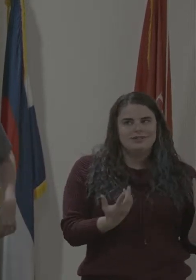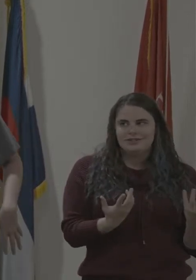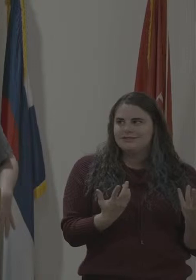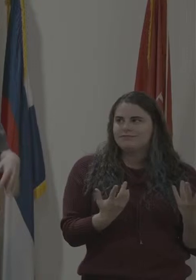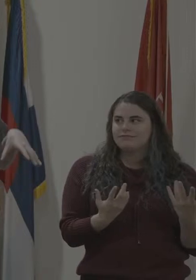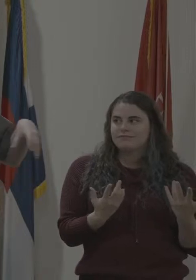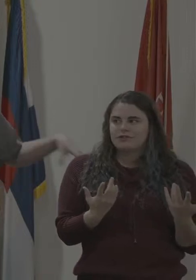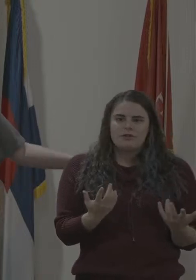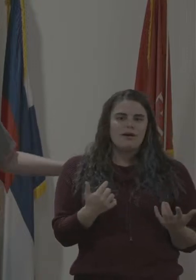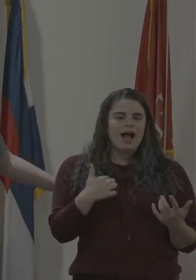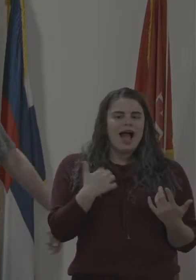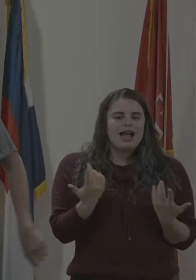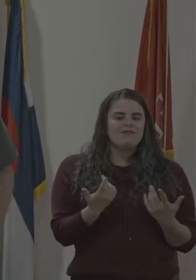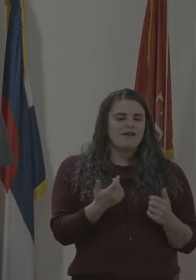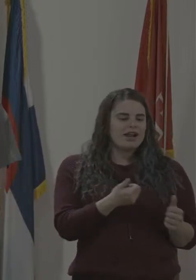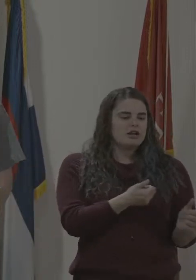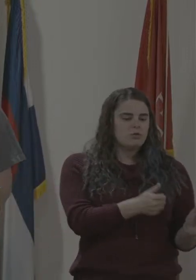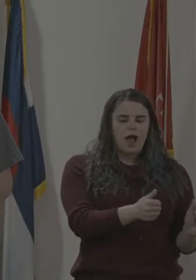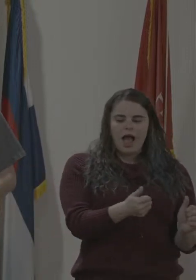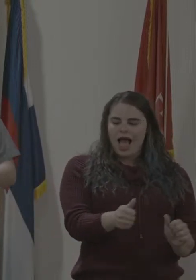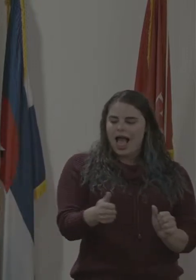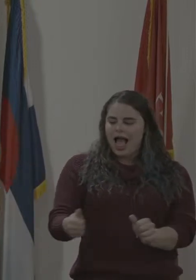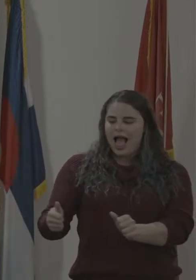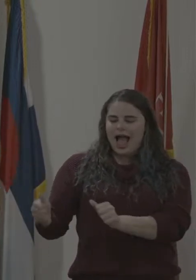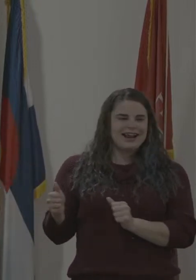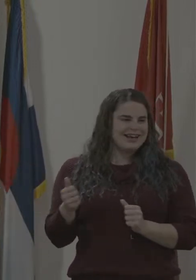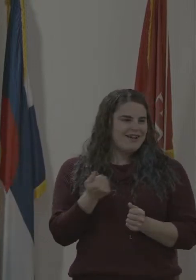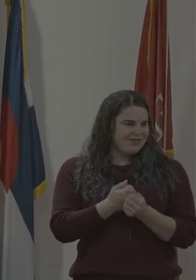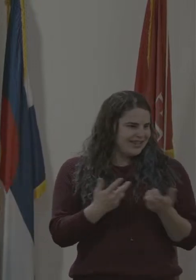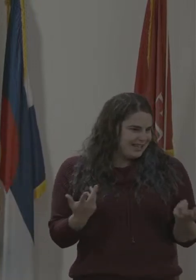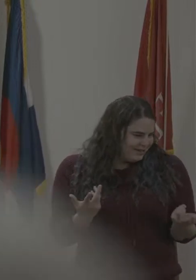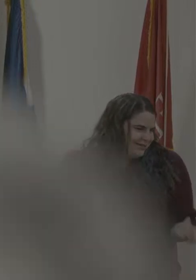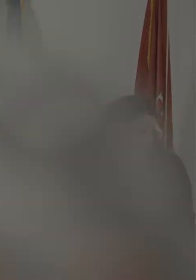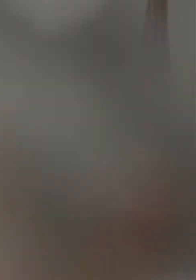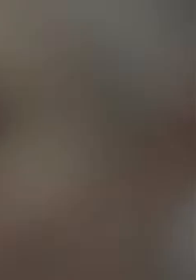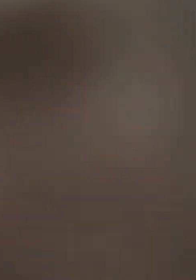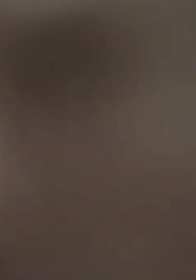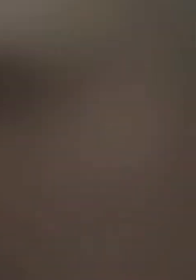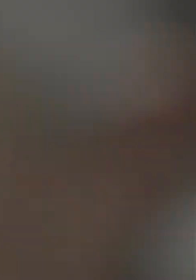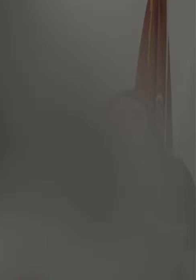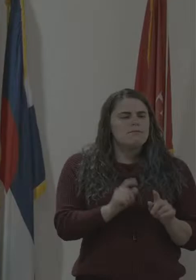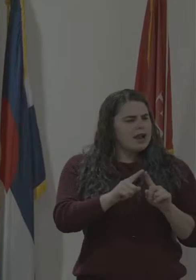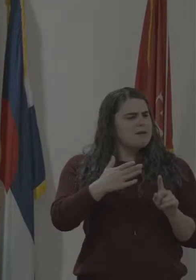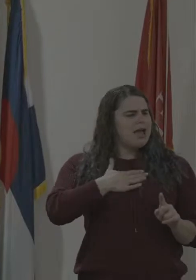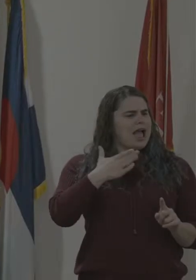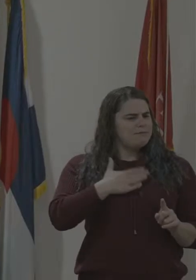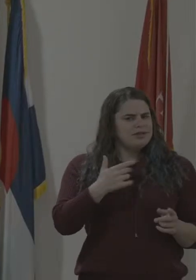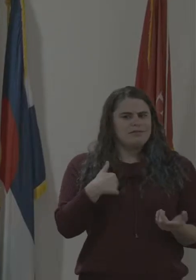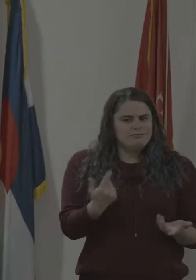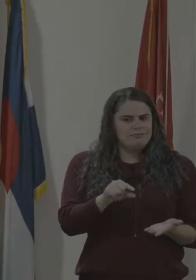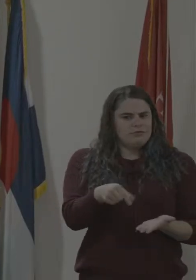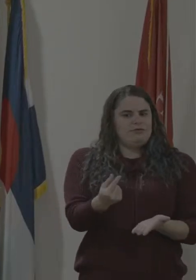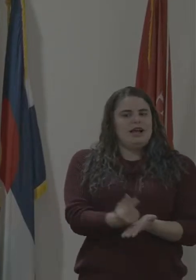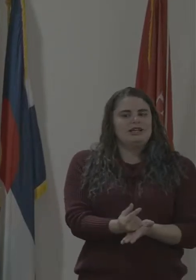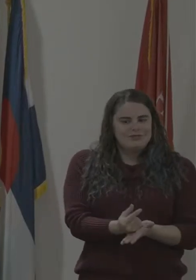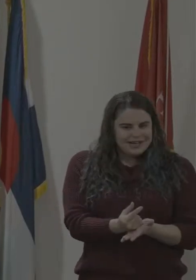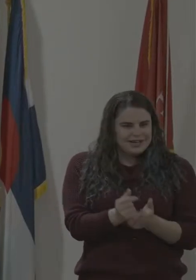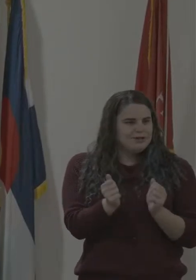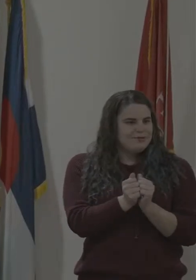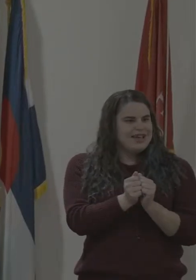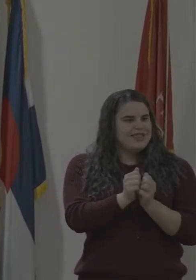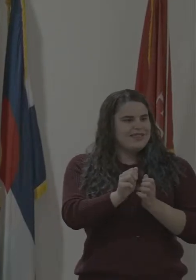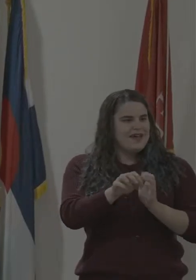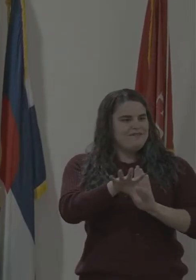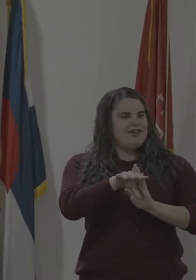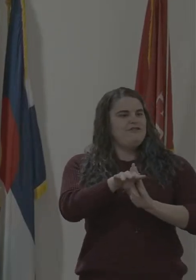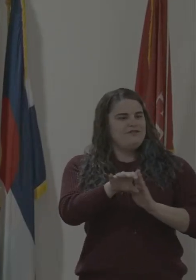of have my hand in every little bucket, so, but I'm happy to be graduating here with a videography